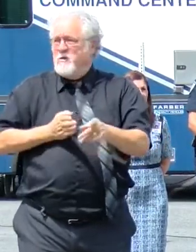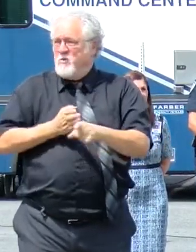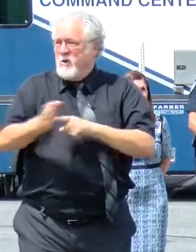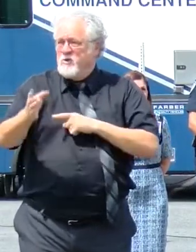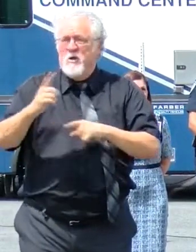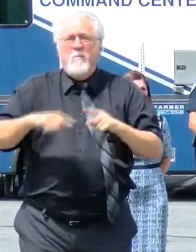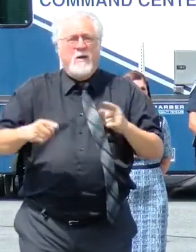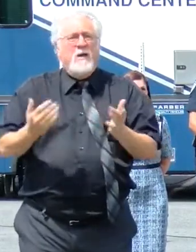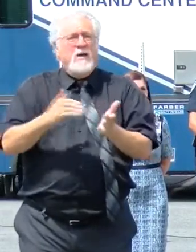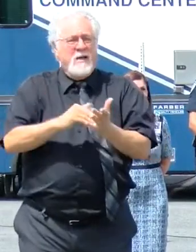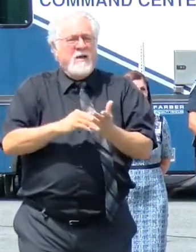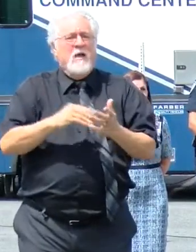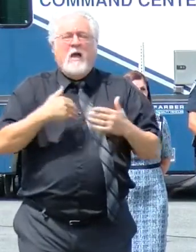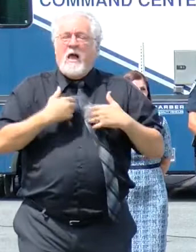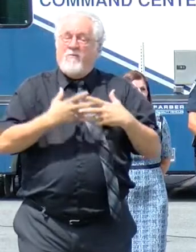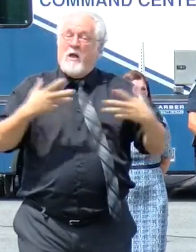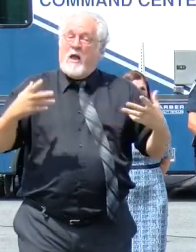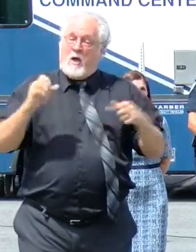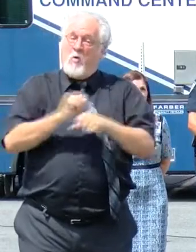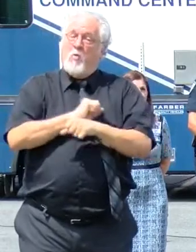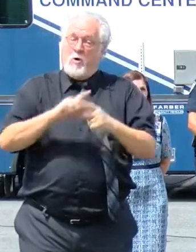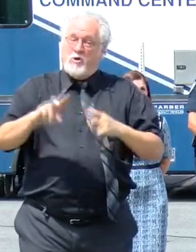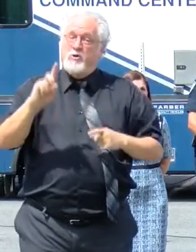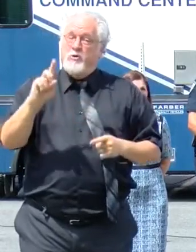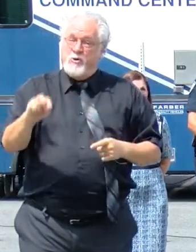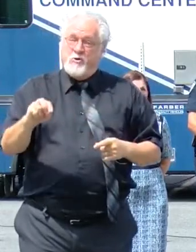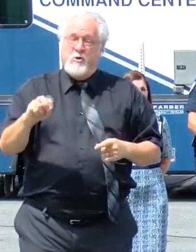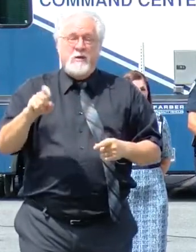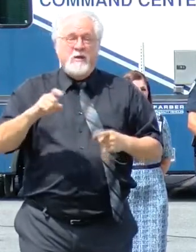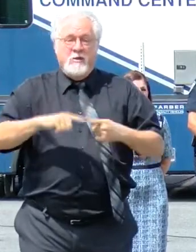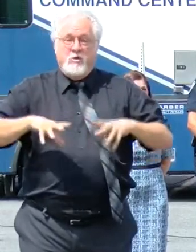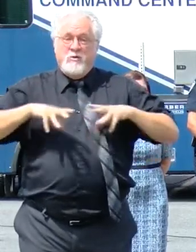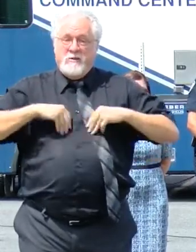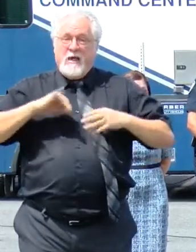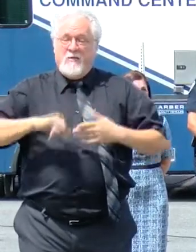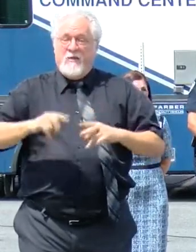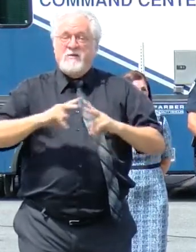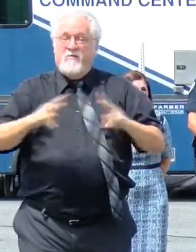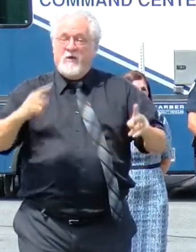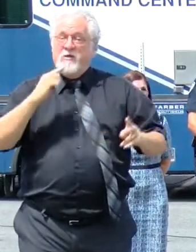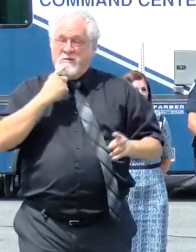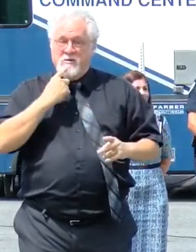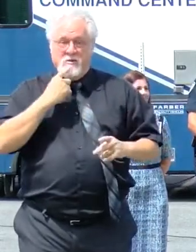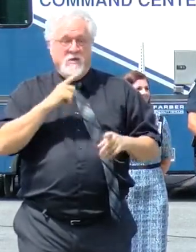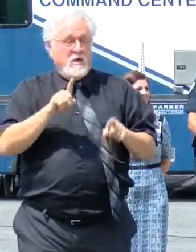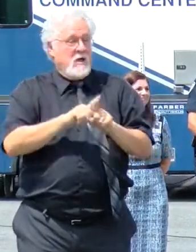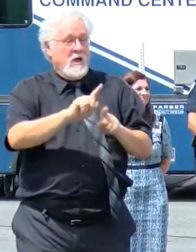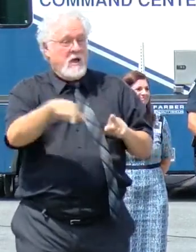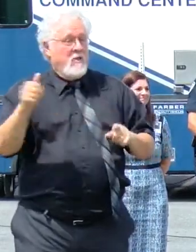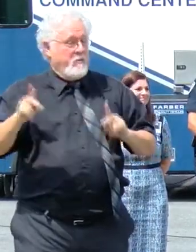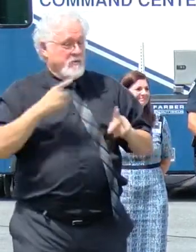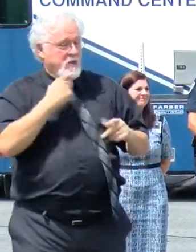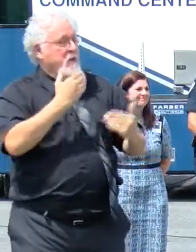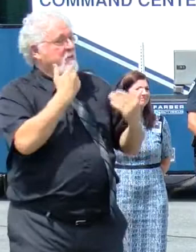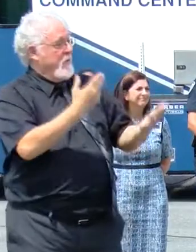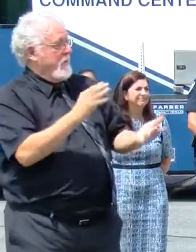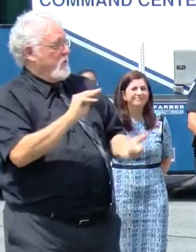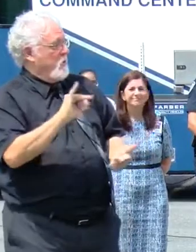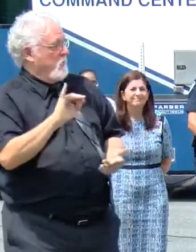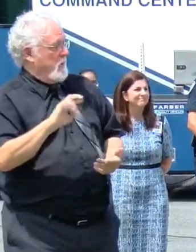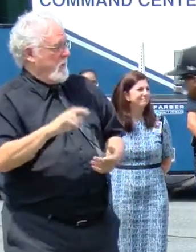I certainly just want to reiterate, there's a lot of work that still needs to be done. And we need to take this very seriously. Again, as everyone else has said. So again, thank you, mayor.